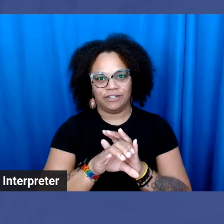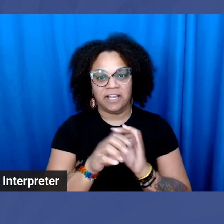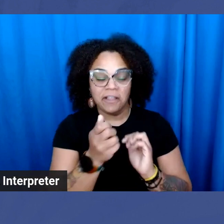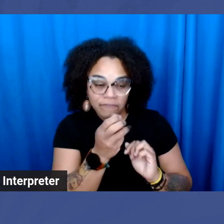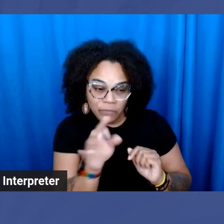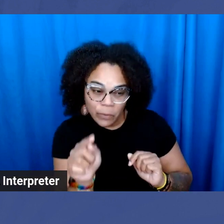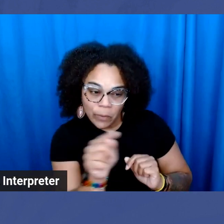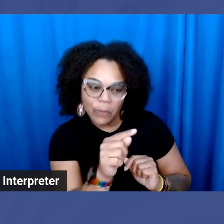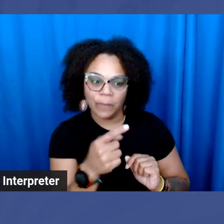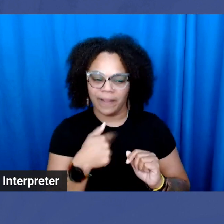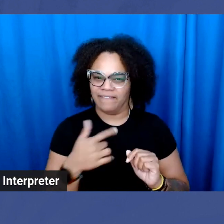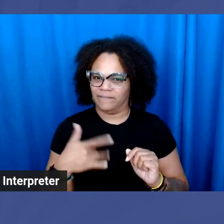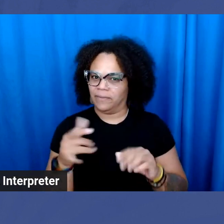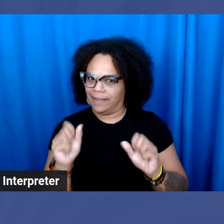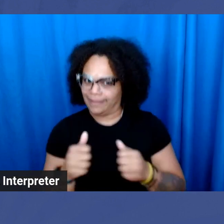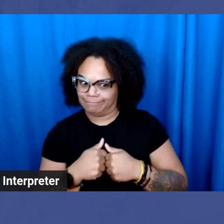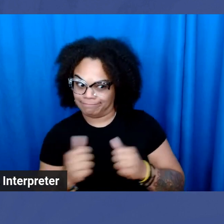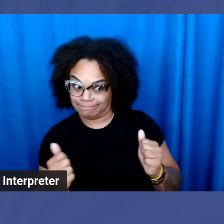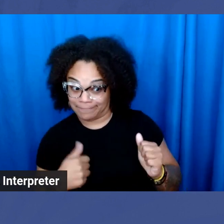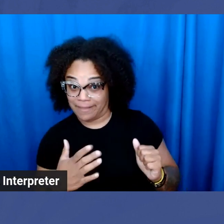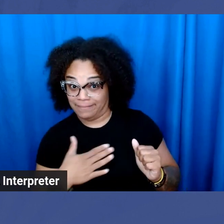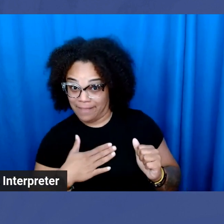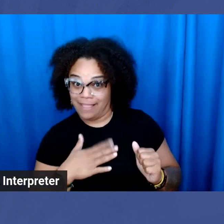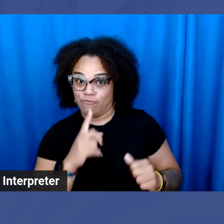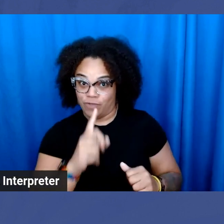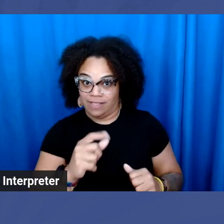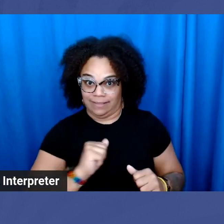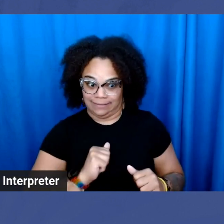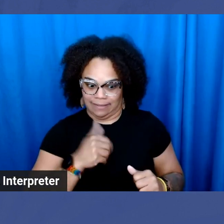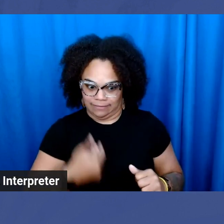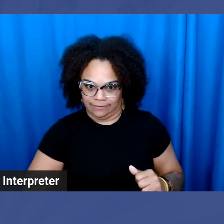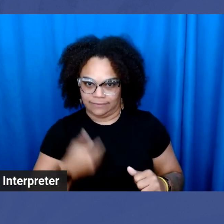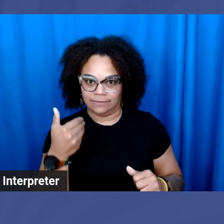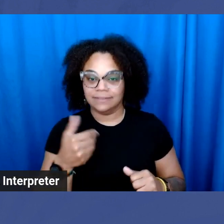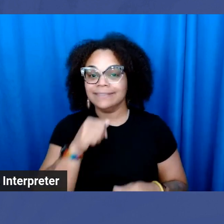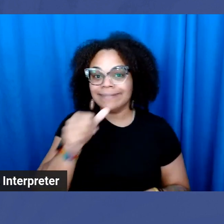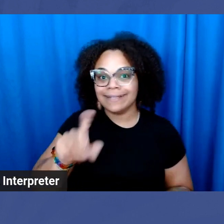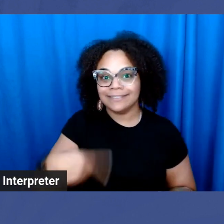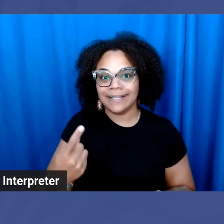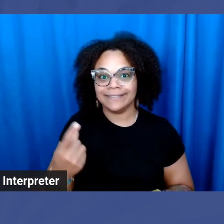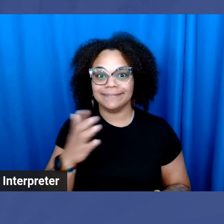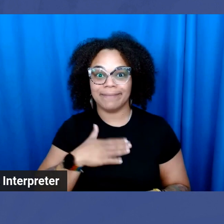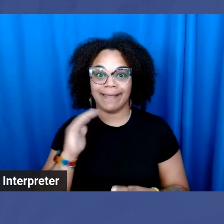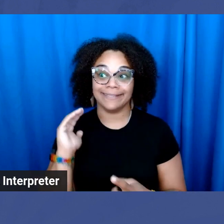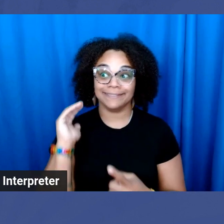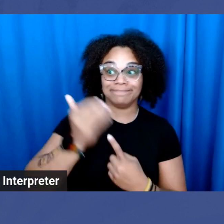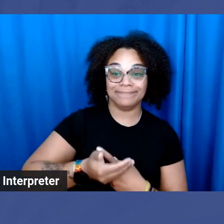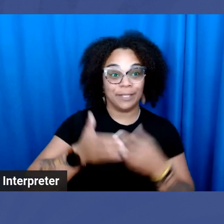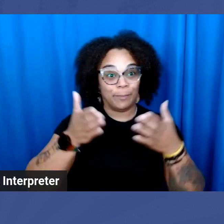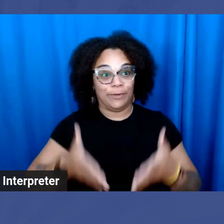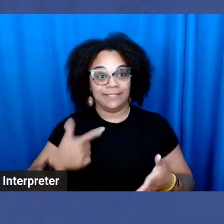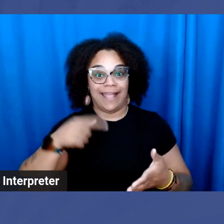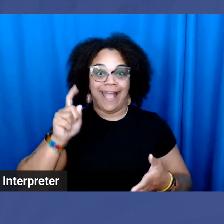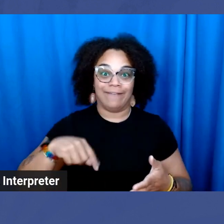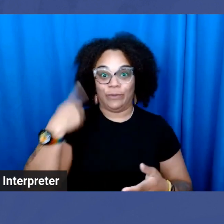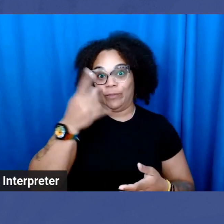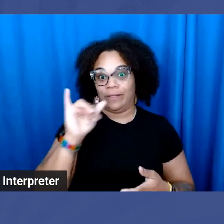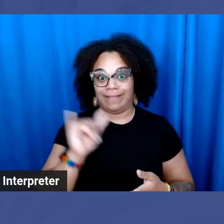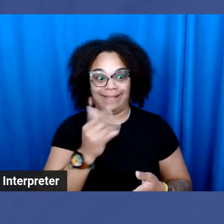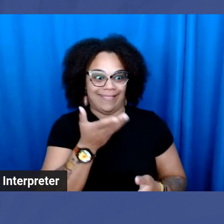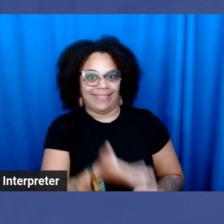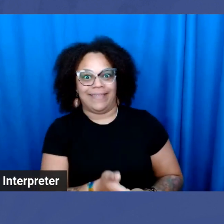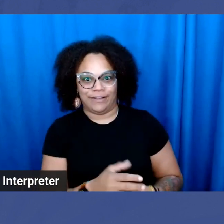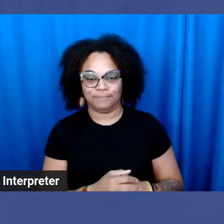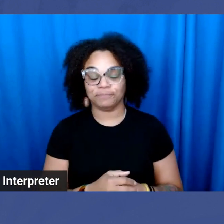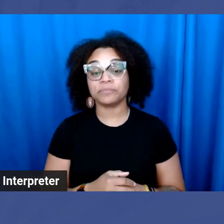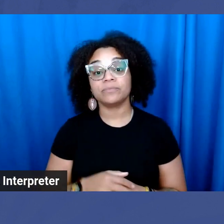I really am around, and not the person that I had to be because of where I was, she said. She described these